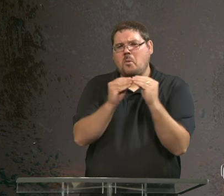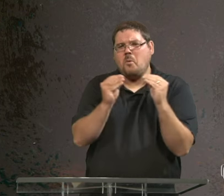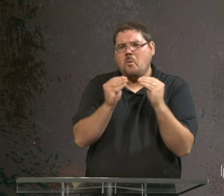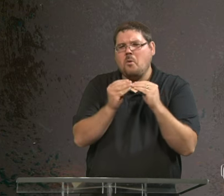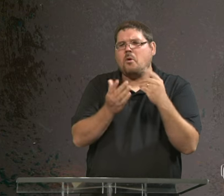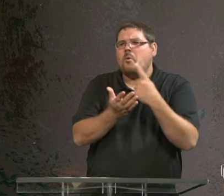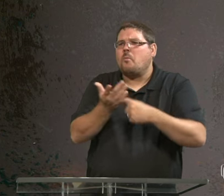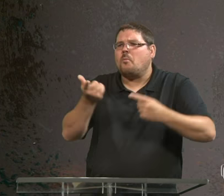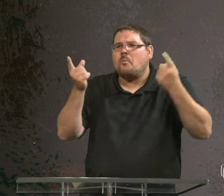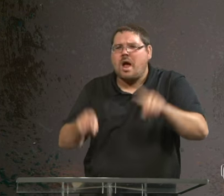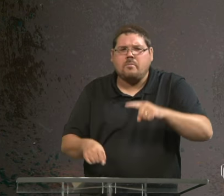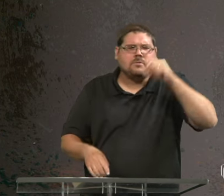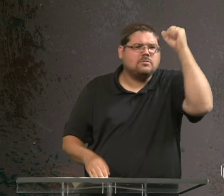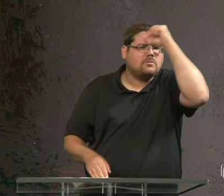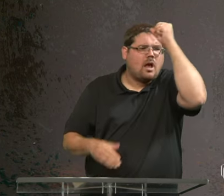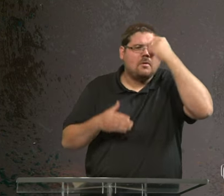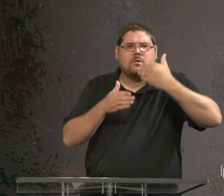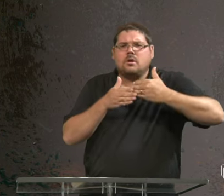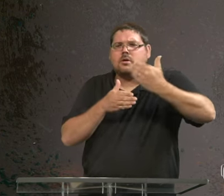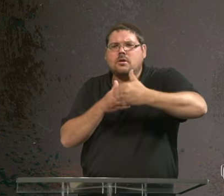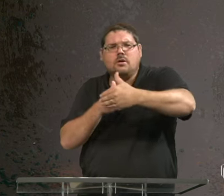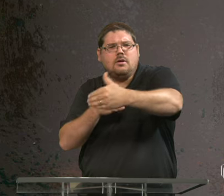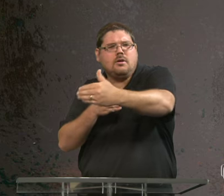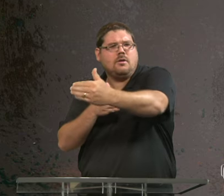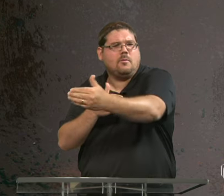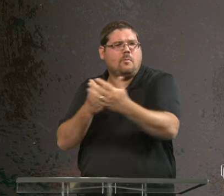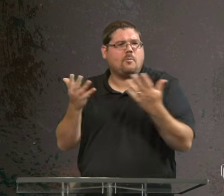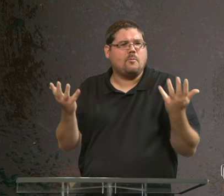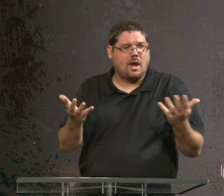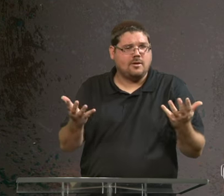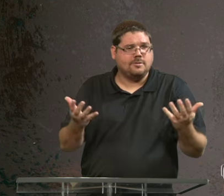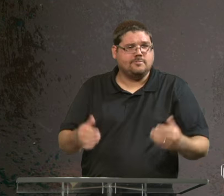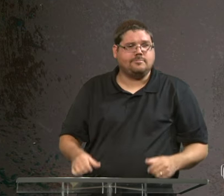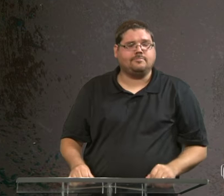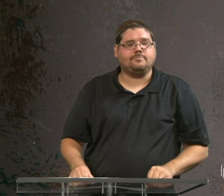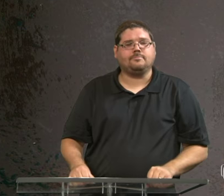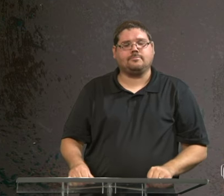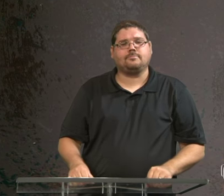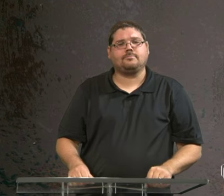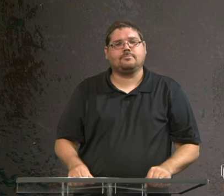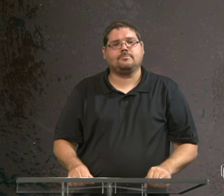Come back tomorrow and we'll see what happens as Solomon's life continues.